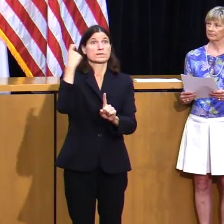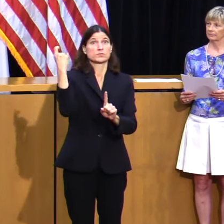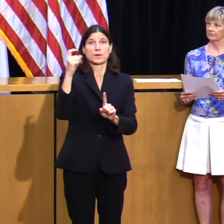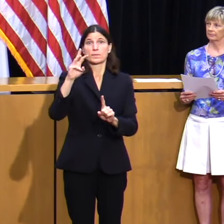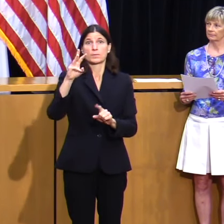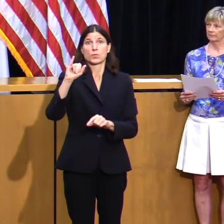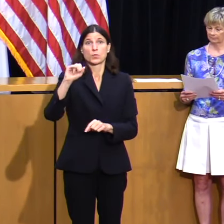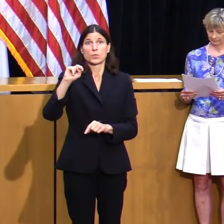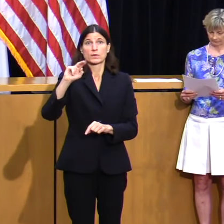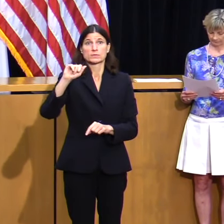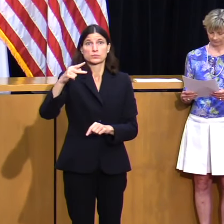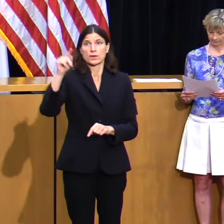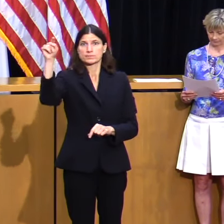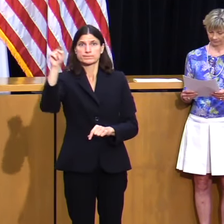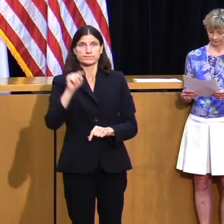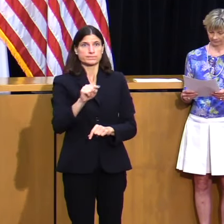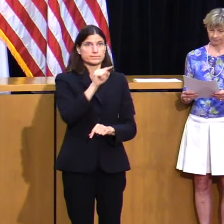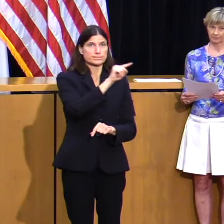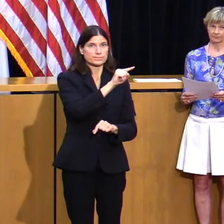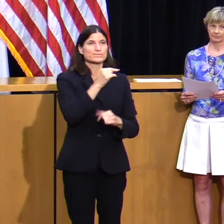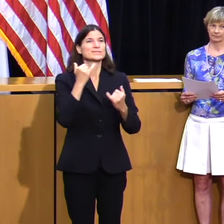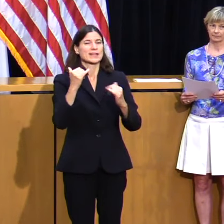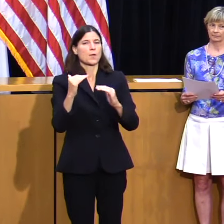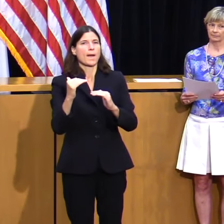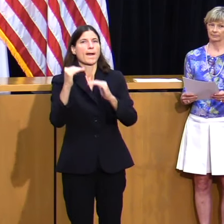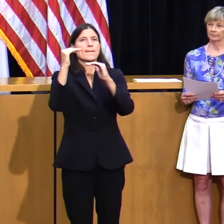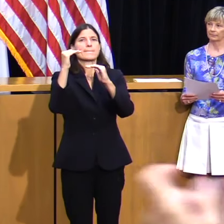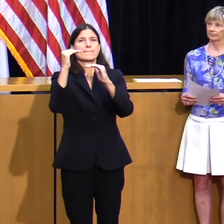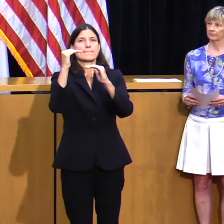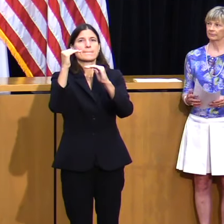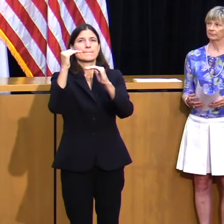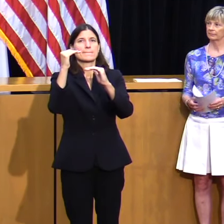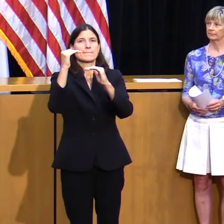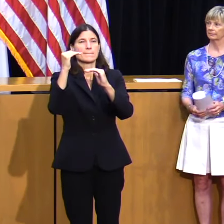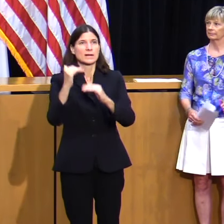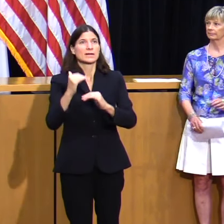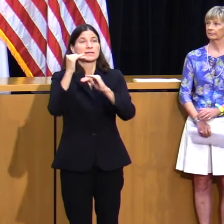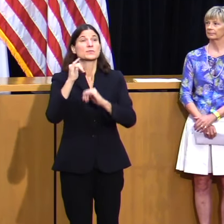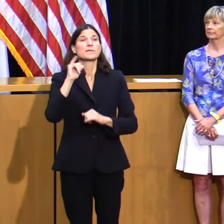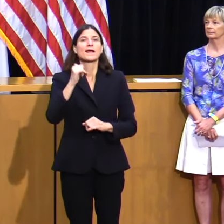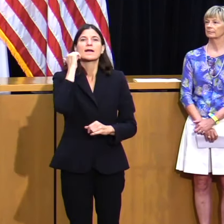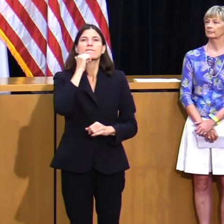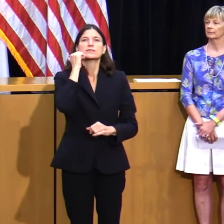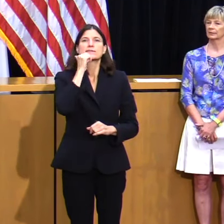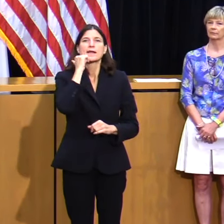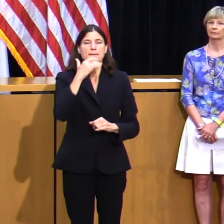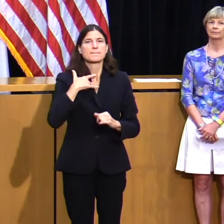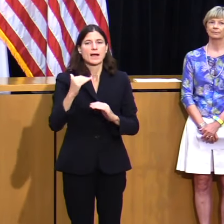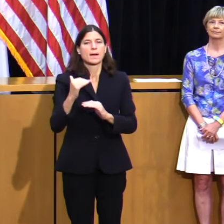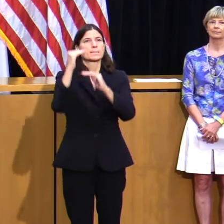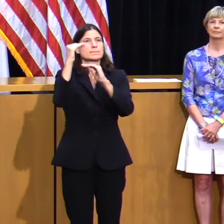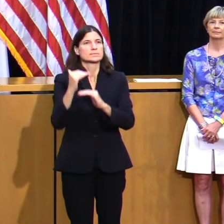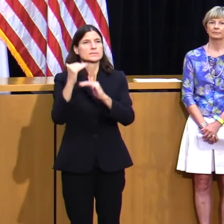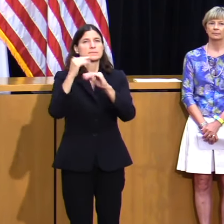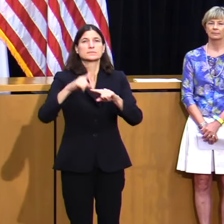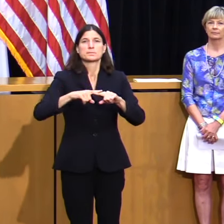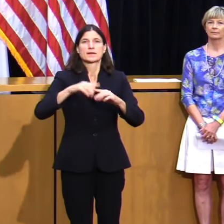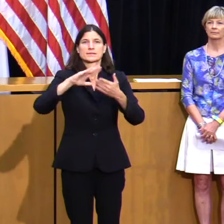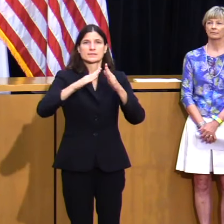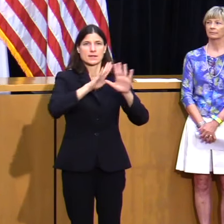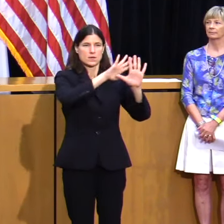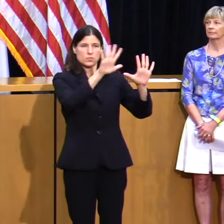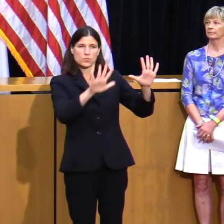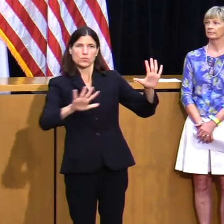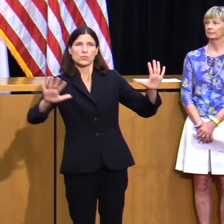a little movement week over week with a handful of communities who are somewhere near the dividing line between the 2 different categories.